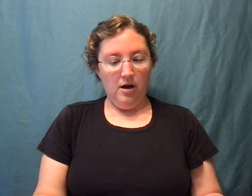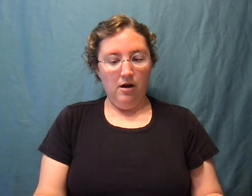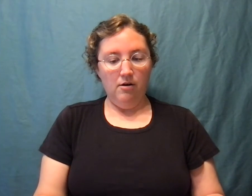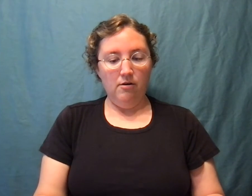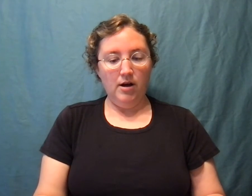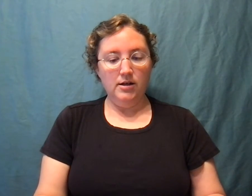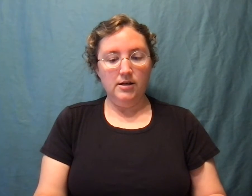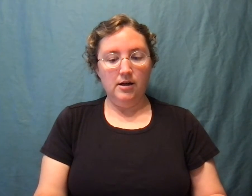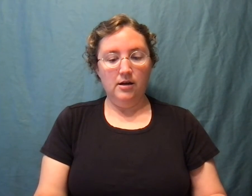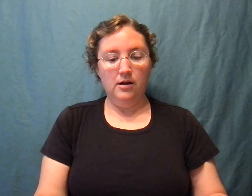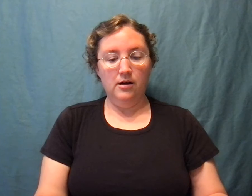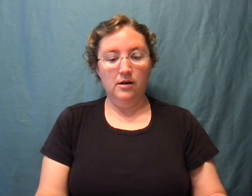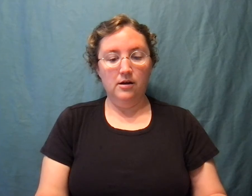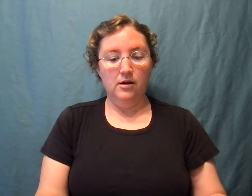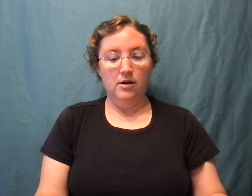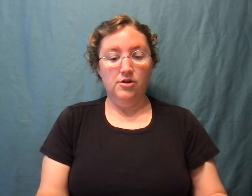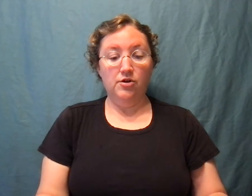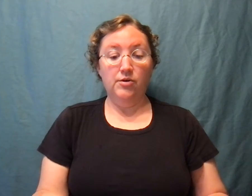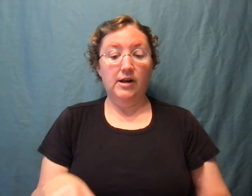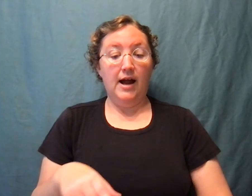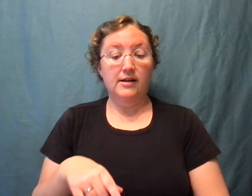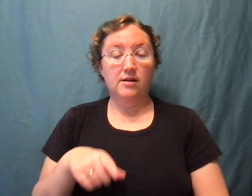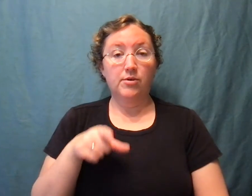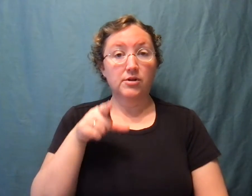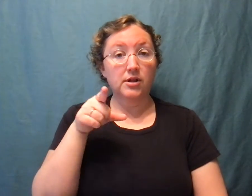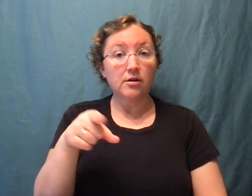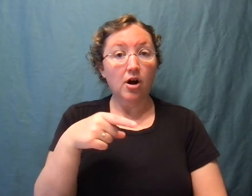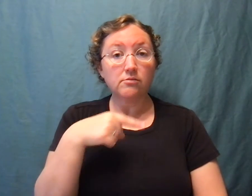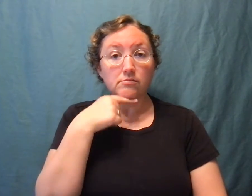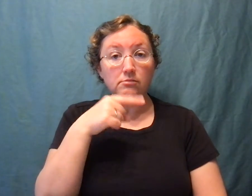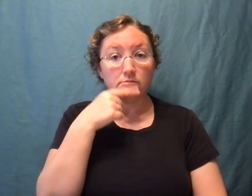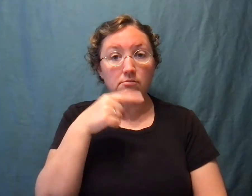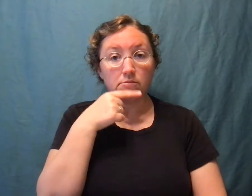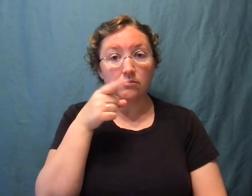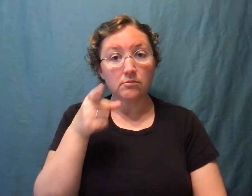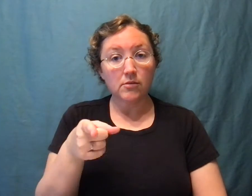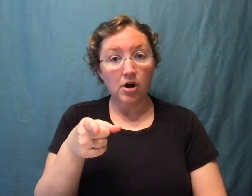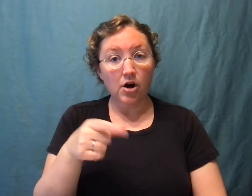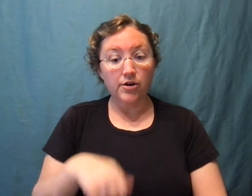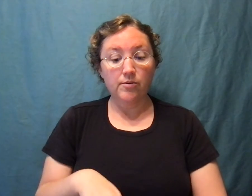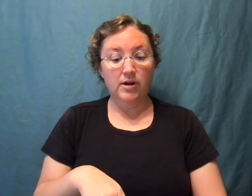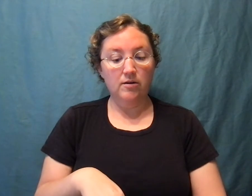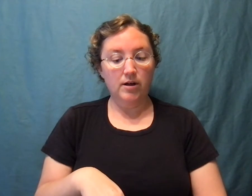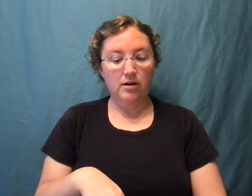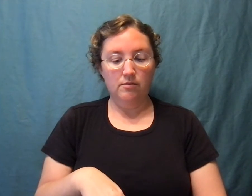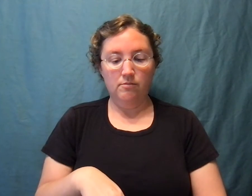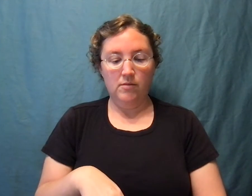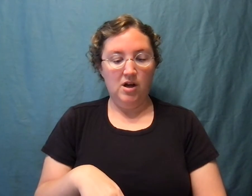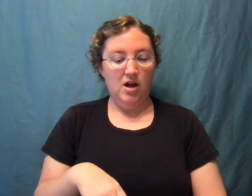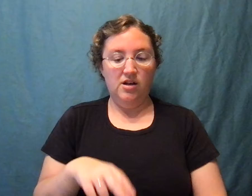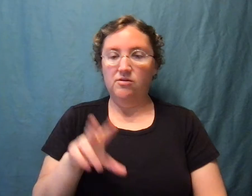All right. So you could ask a person, are you hearing? And you could